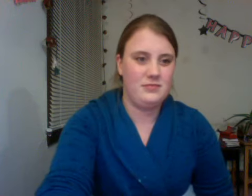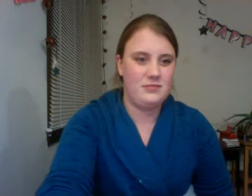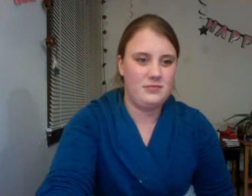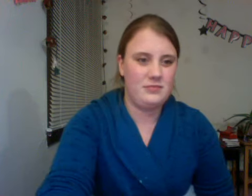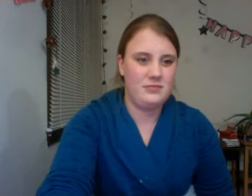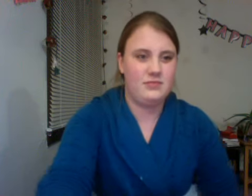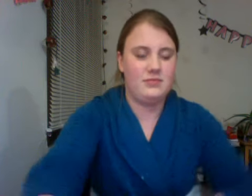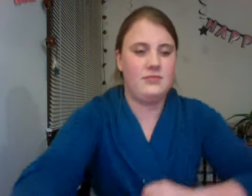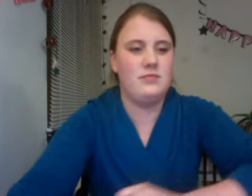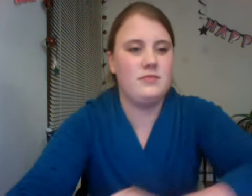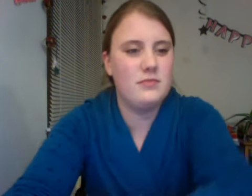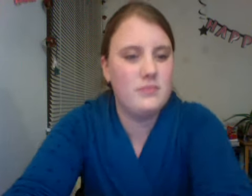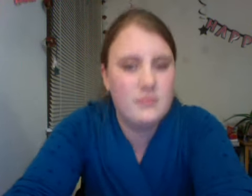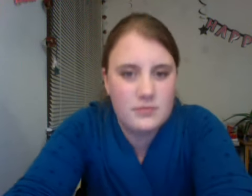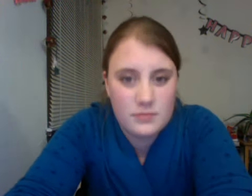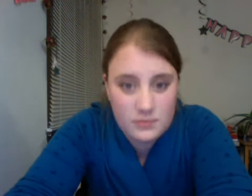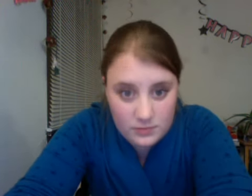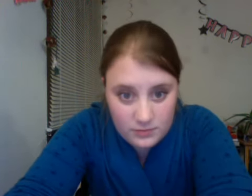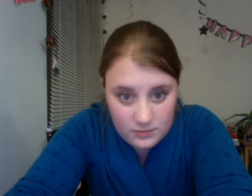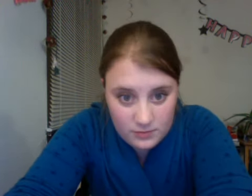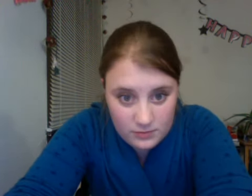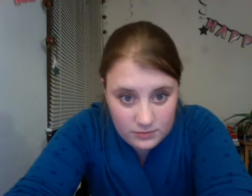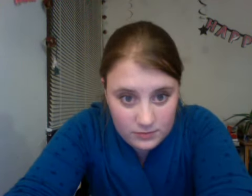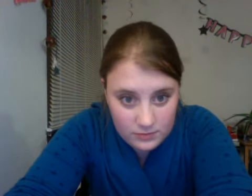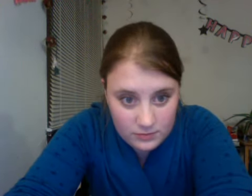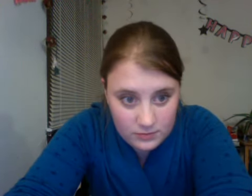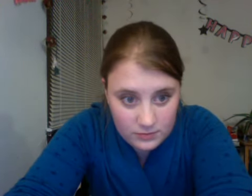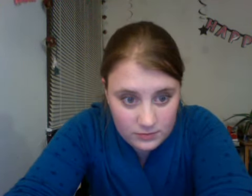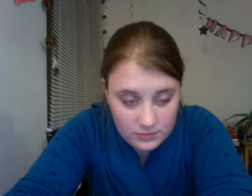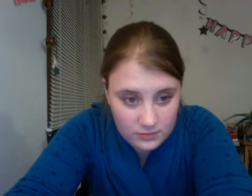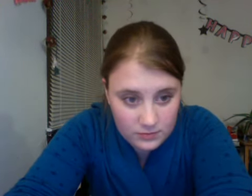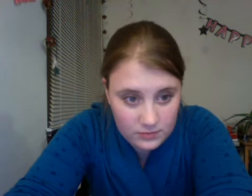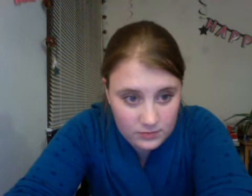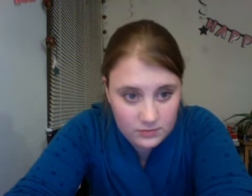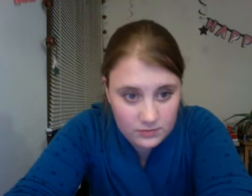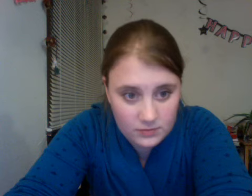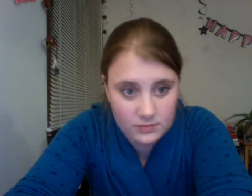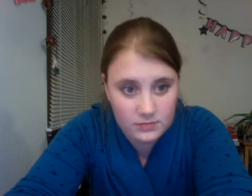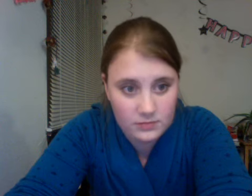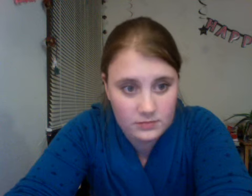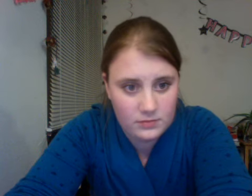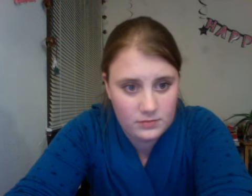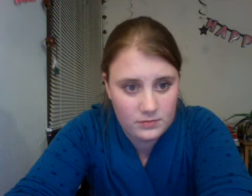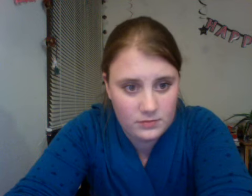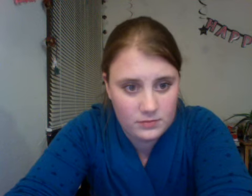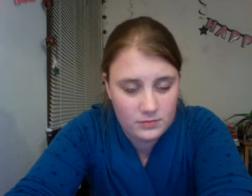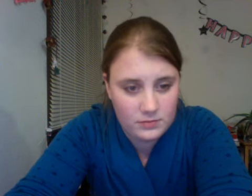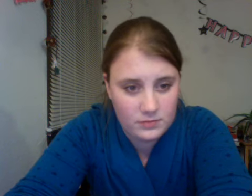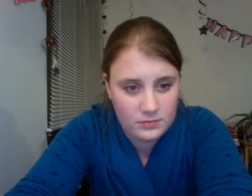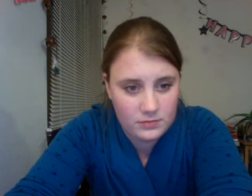We all like being treated as individuals. Think of a neighborhood store where the proprietor knows you by name.